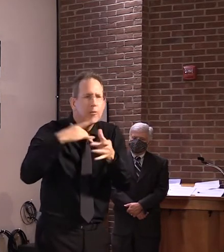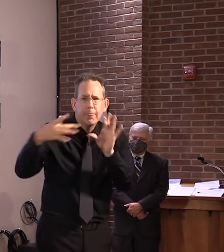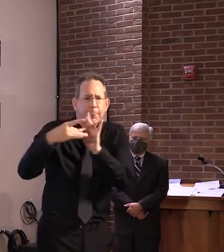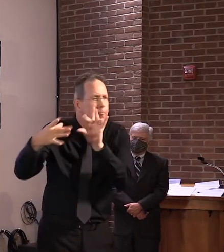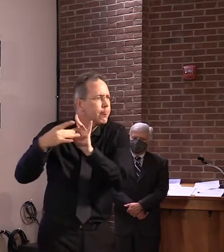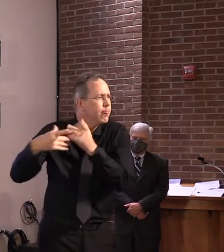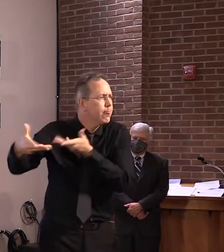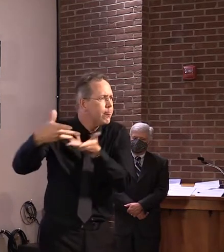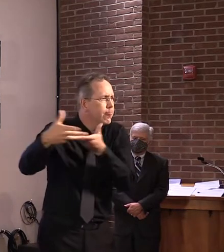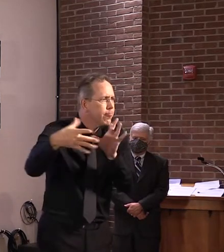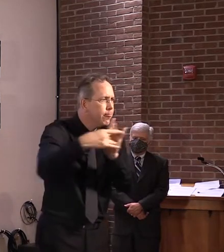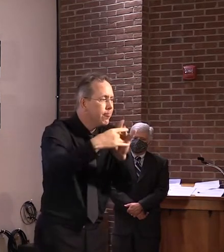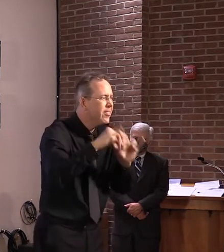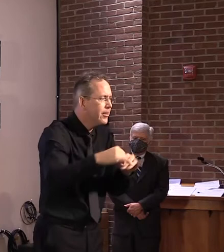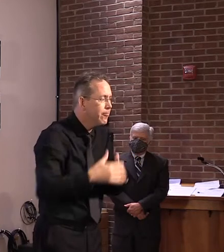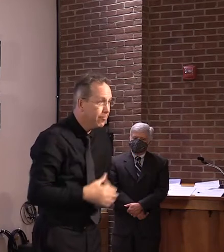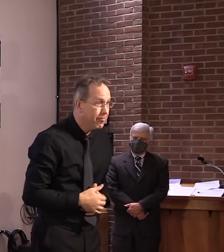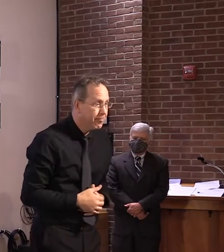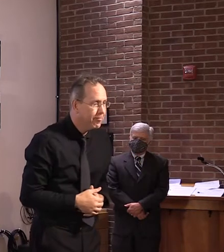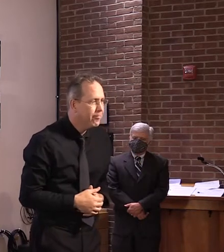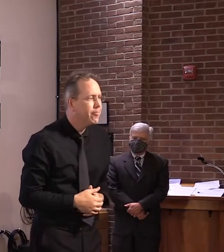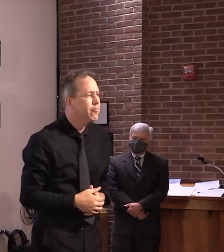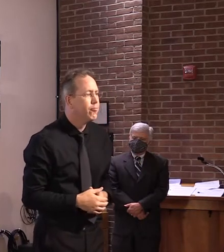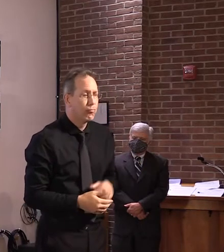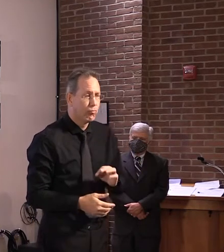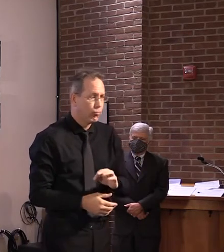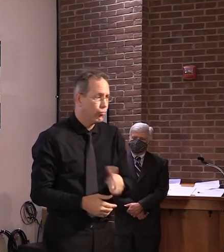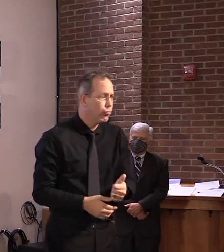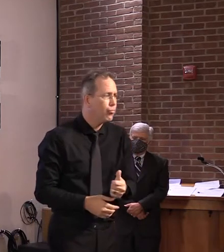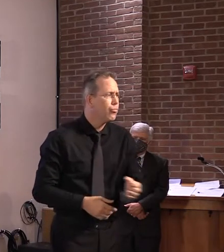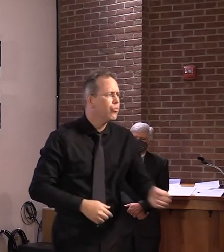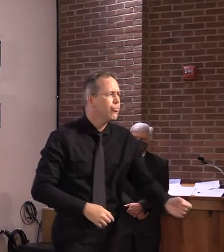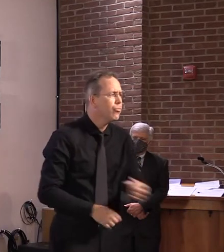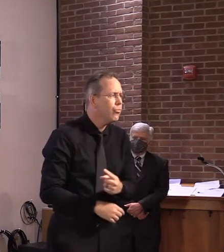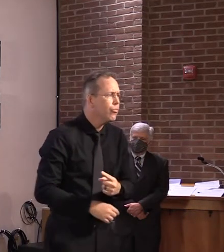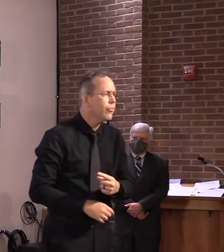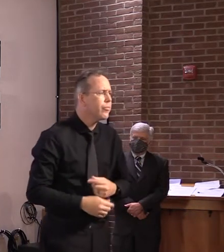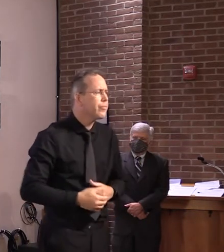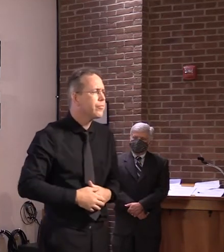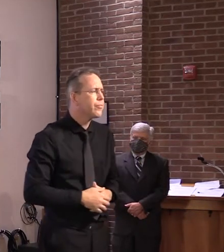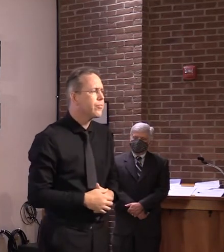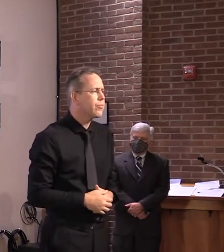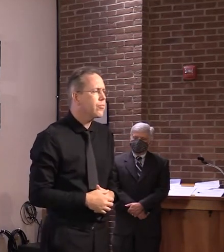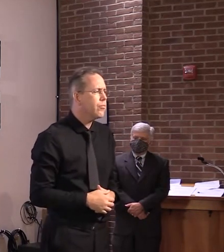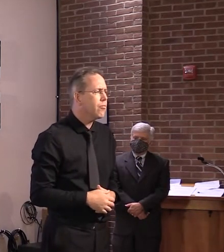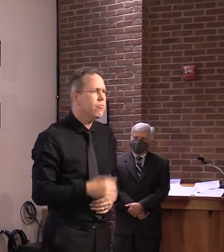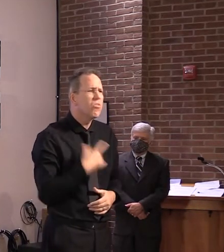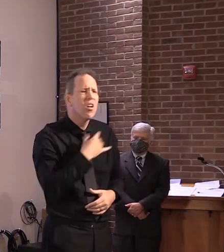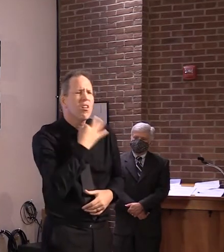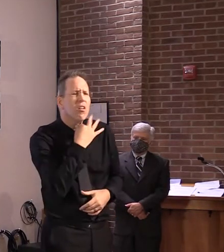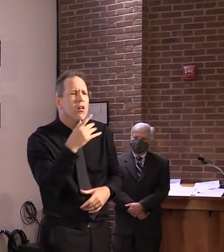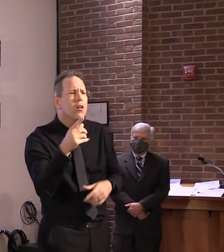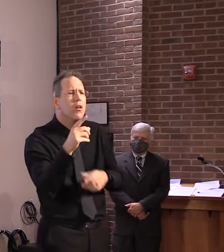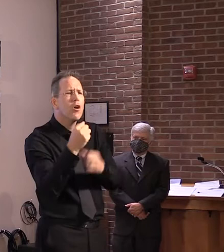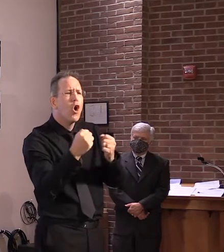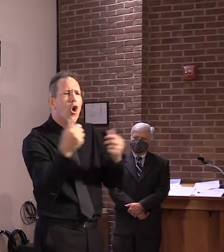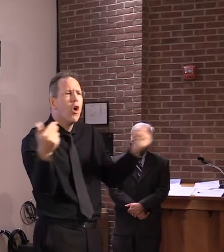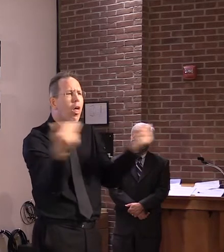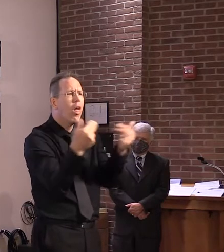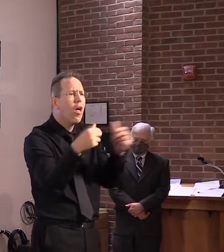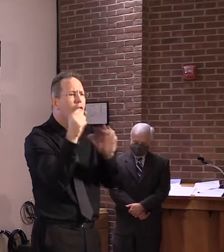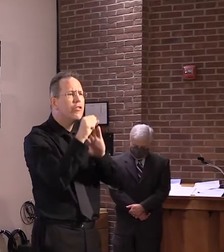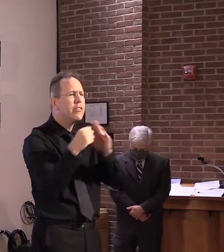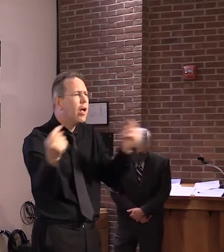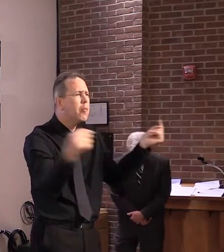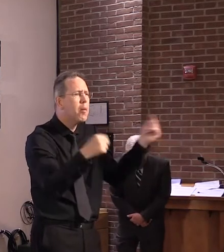Cool. And would I be able to get the data from the automated approach to counting those vehicles? Yeah, I can. And see what kind of. We can provide that